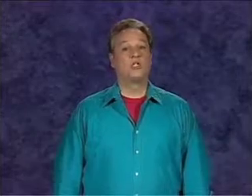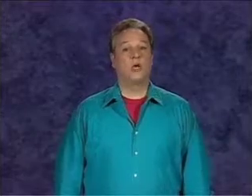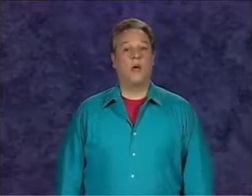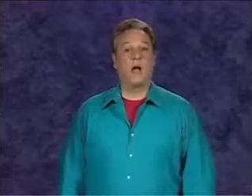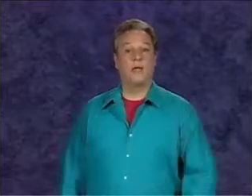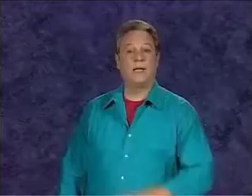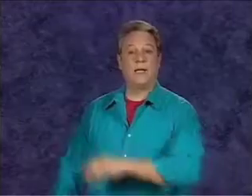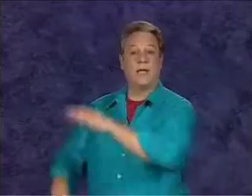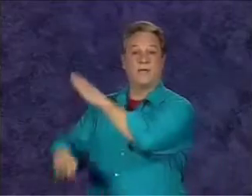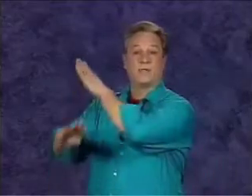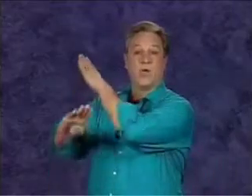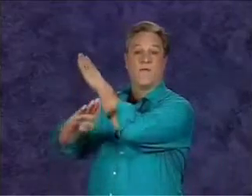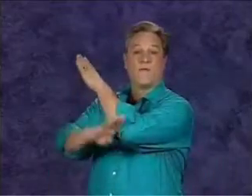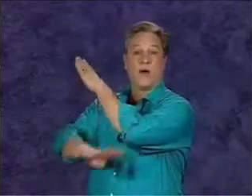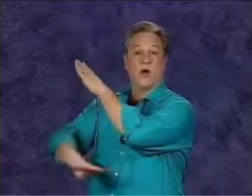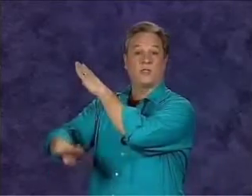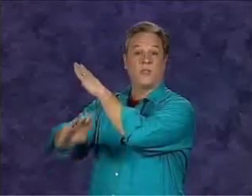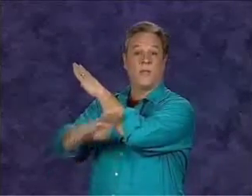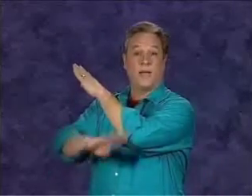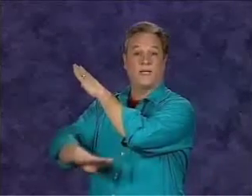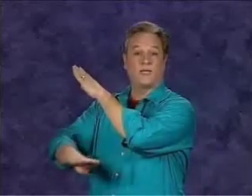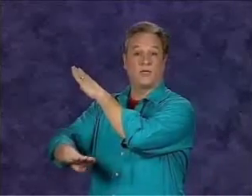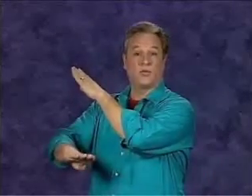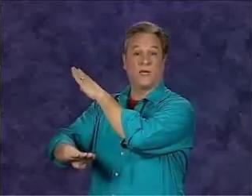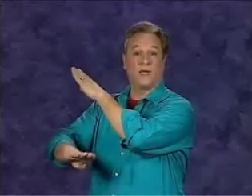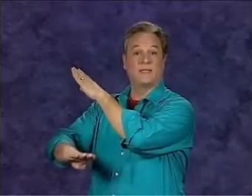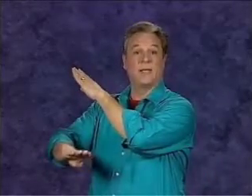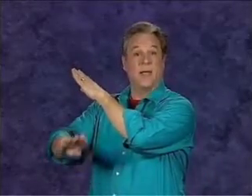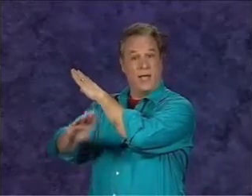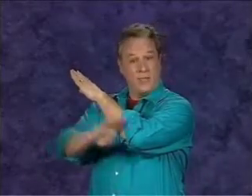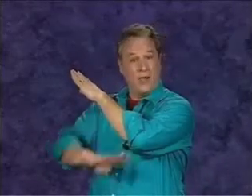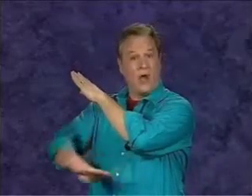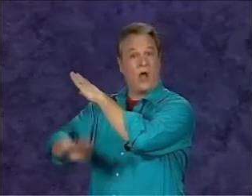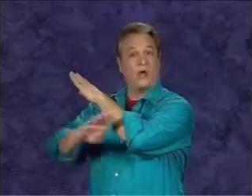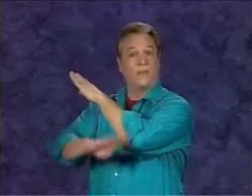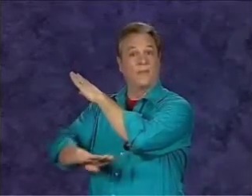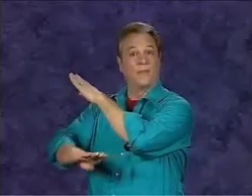Show how leaves fall to the base of the trees in the autumn.